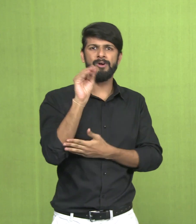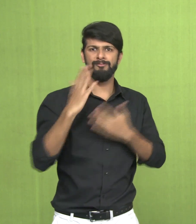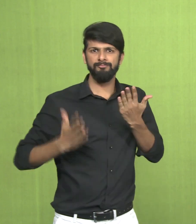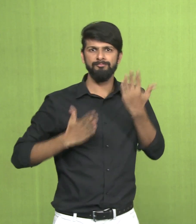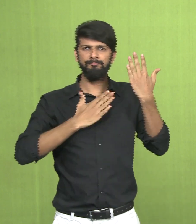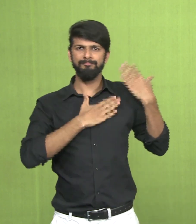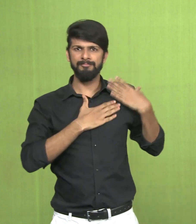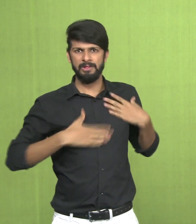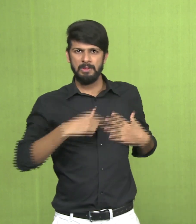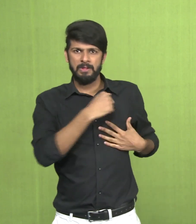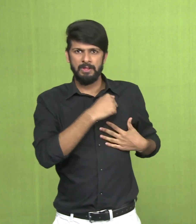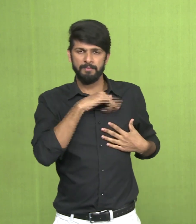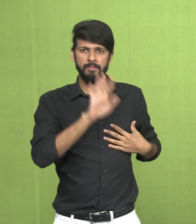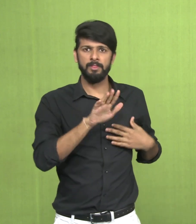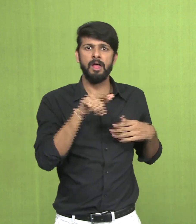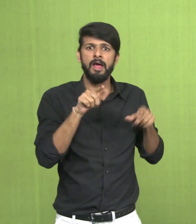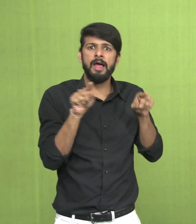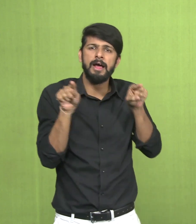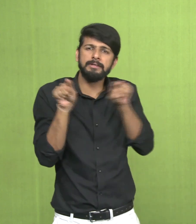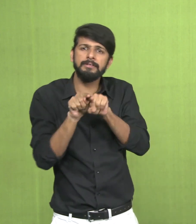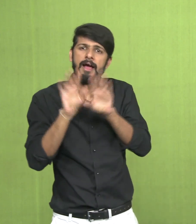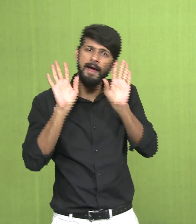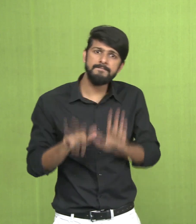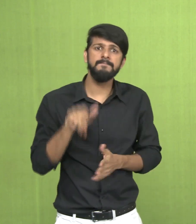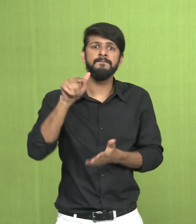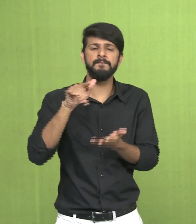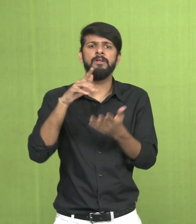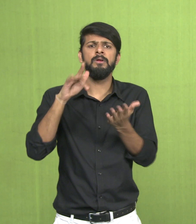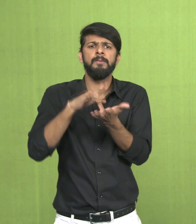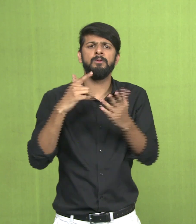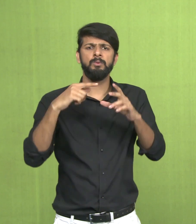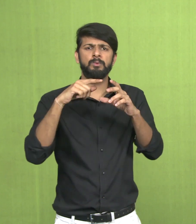is also seen in other civilizations such as